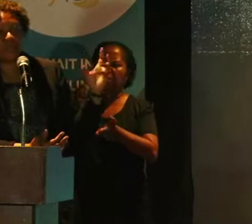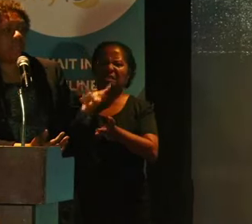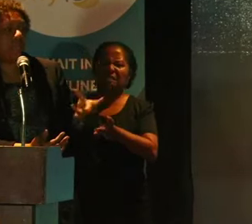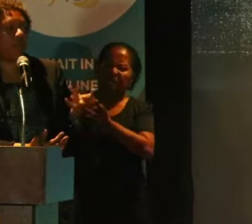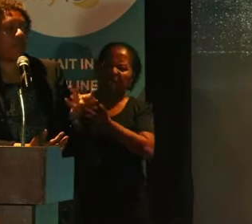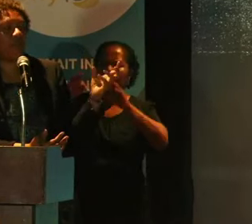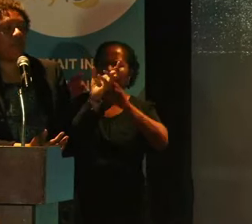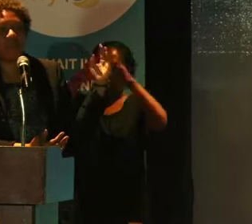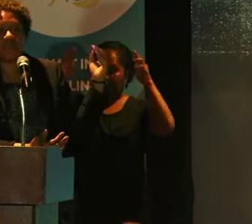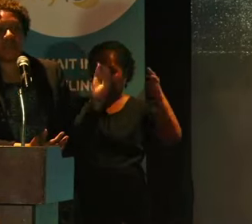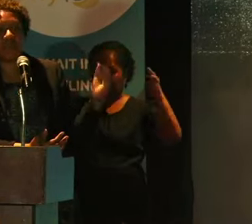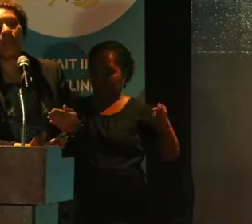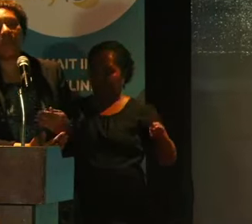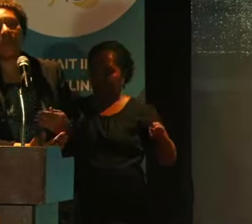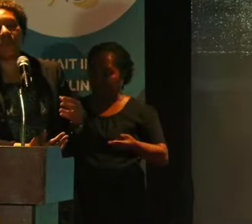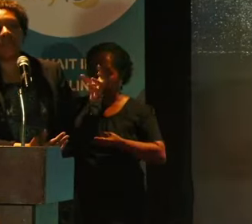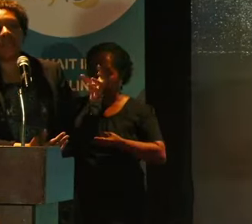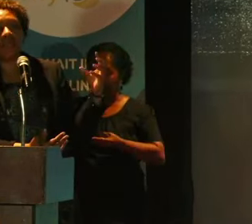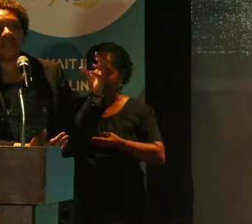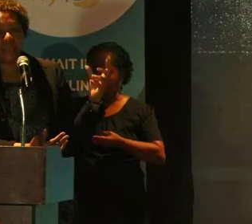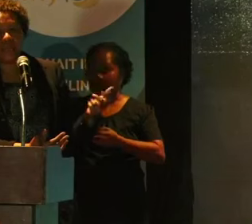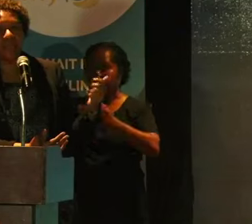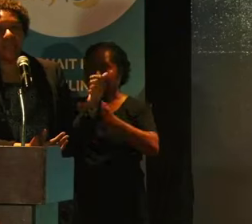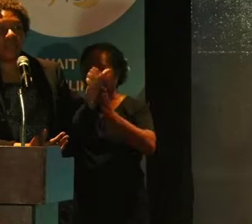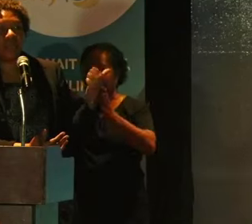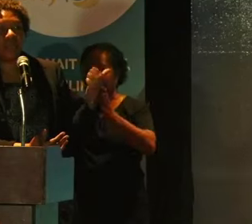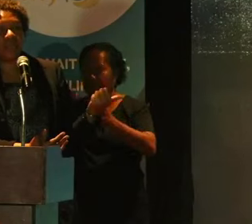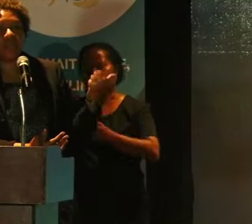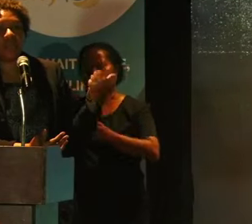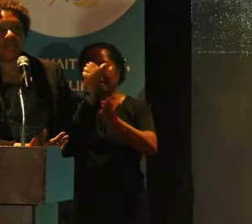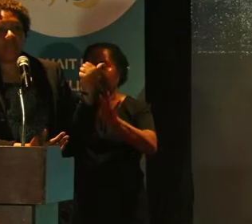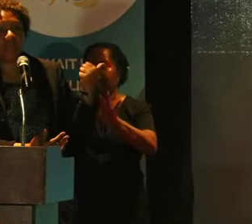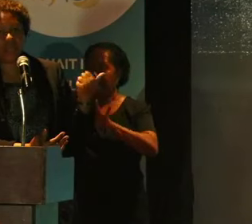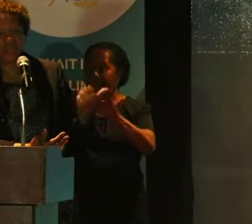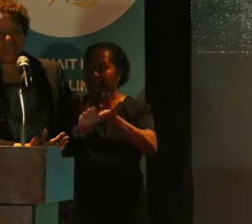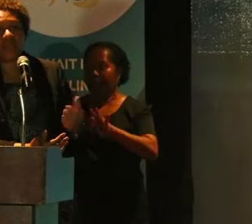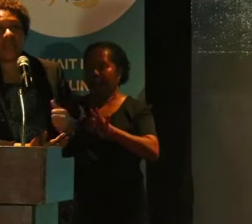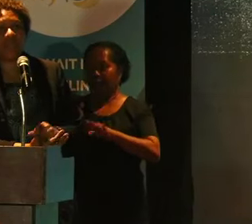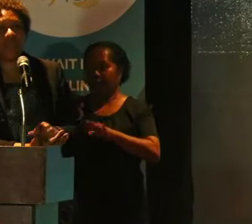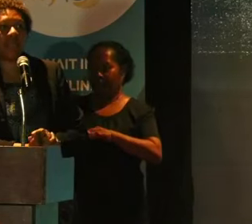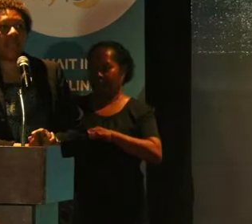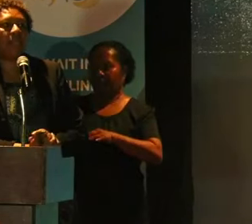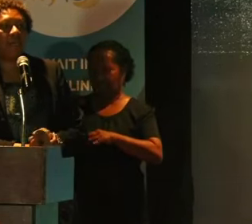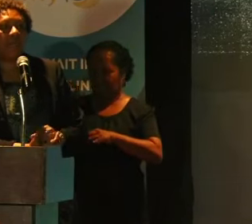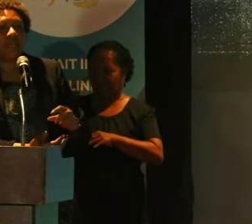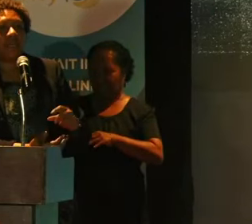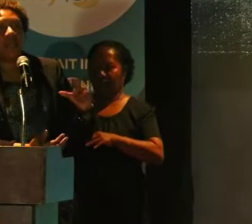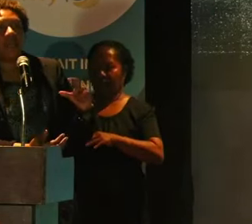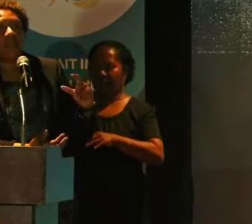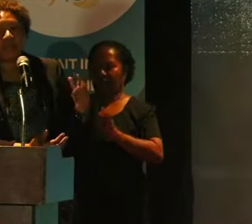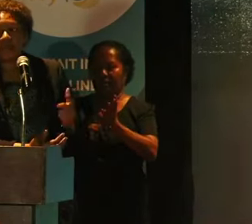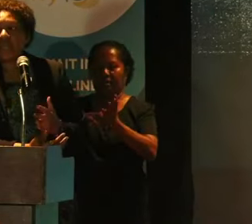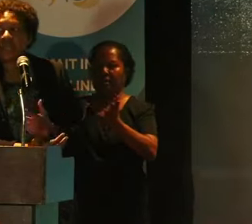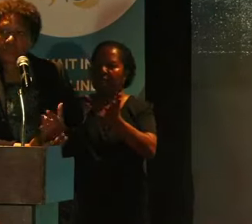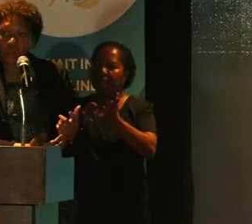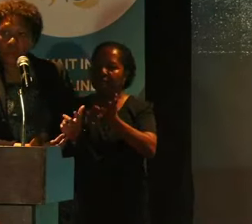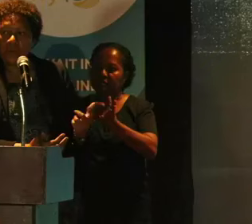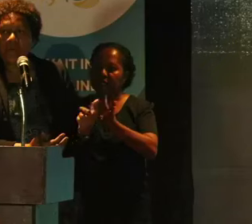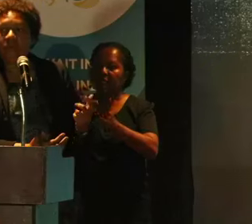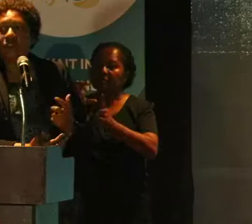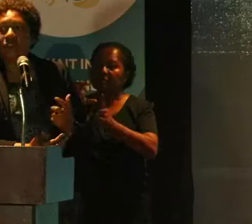and get your cargo and start to operate. You need planning permission, building permission, and a trade license. The process